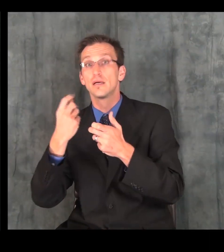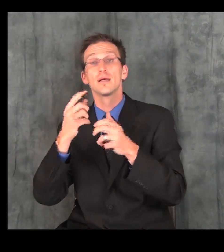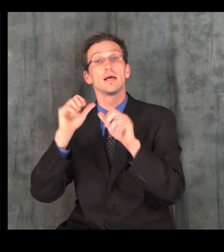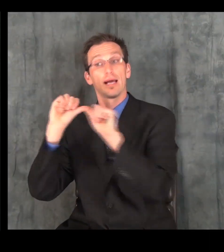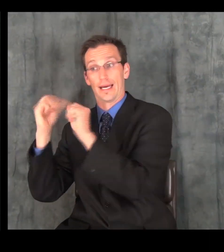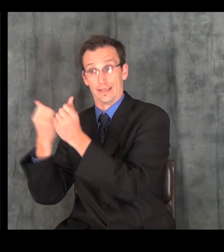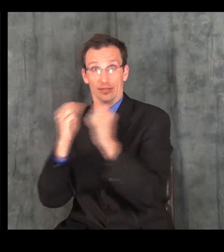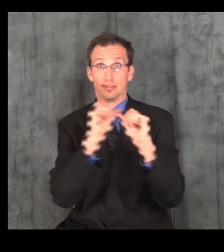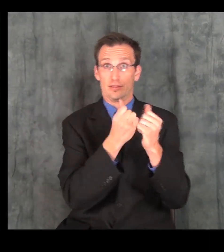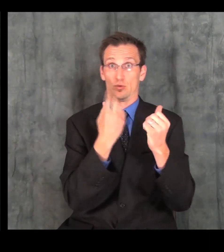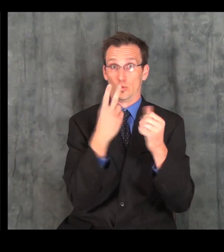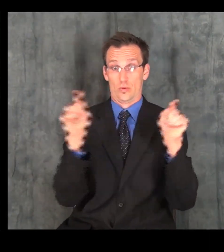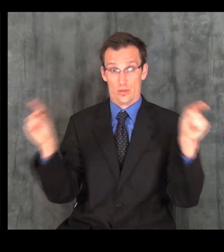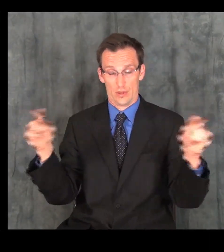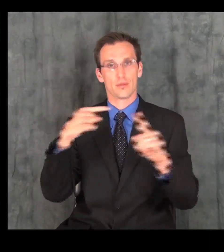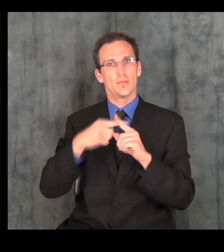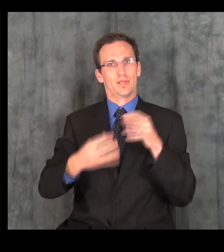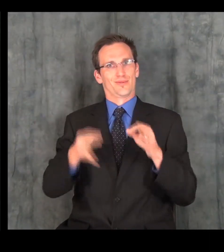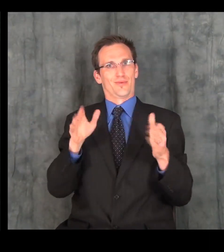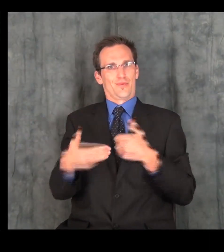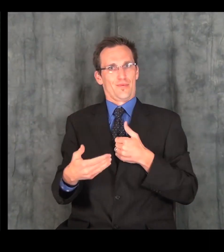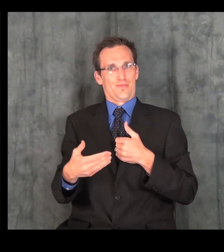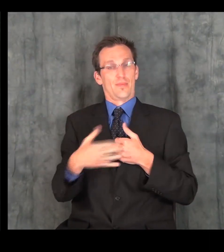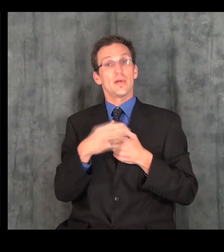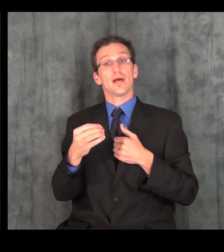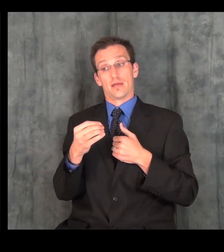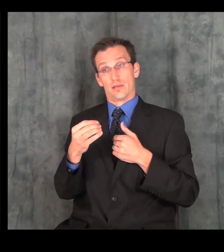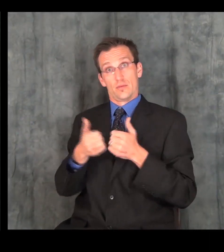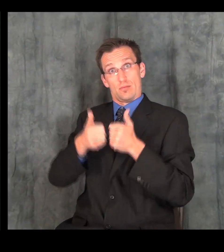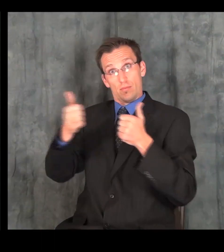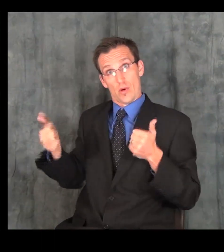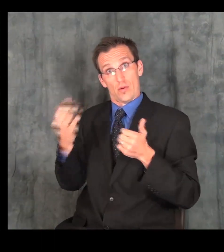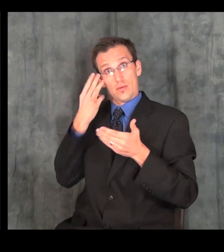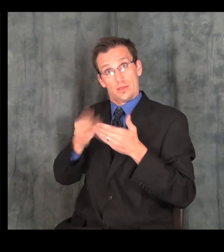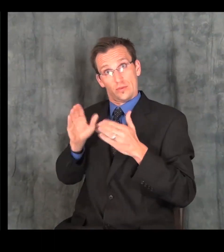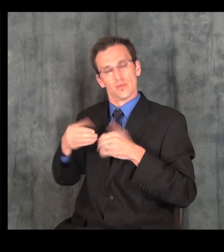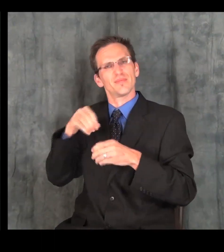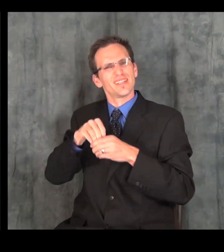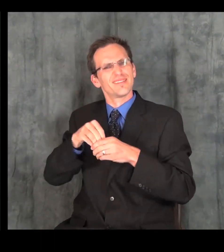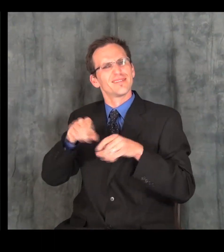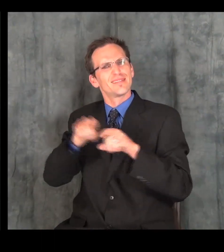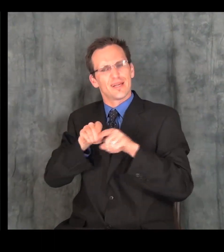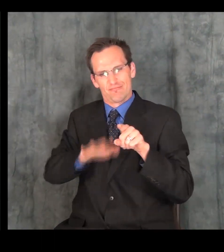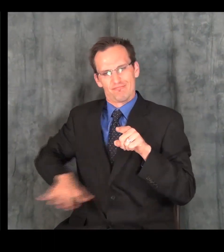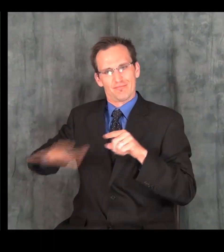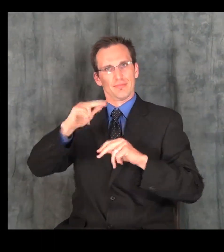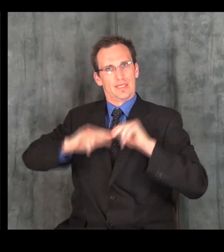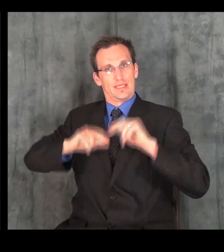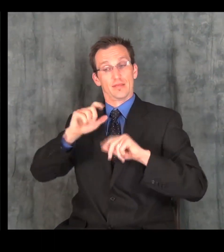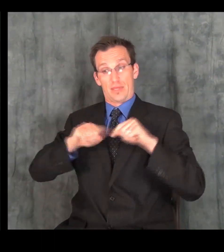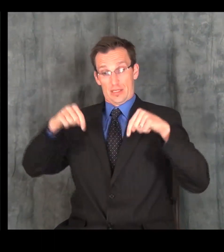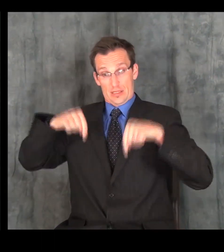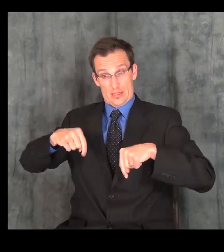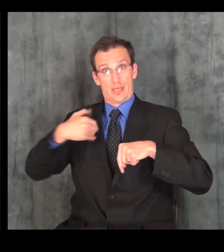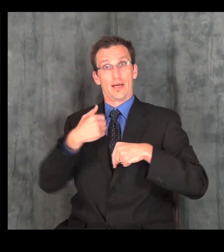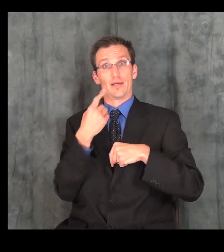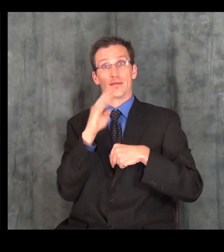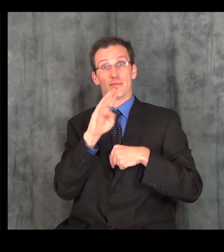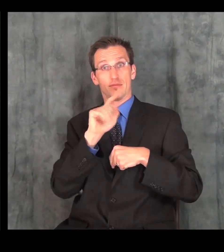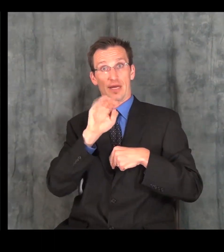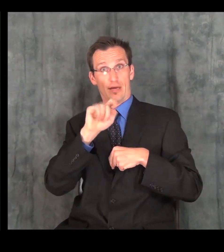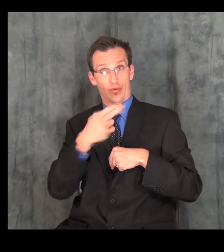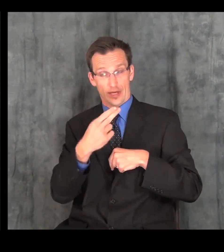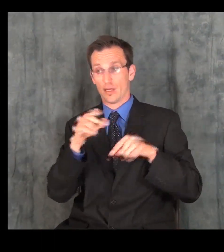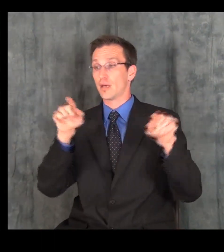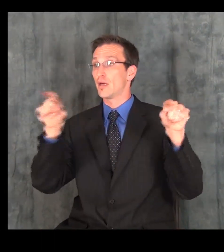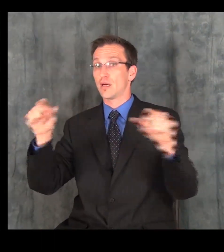courtroom, and the remote witness room was in the same courthouse building, so but they had their own bandwidth, and the 2 other agencies had their